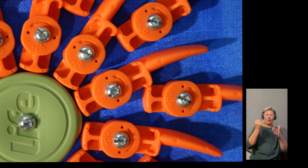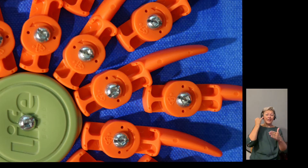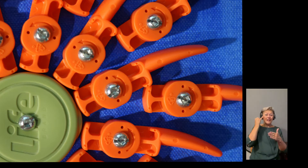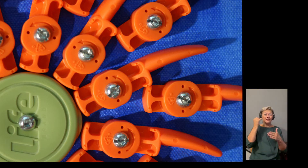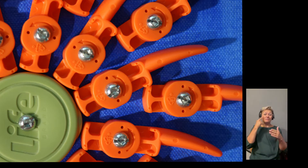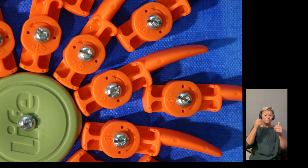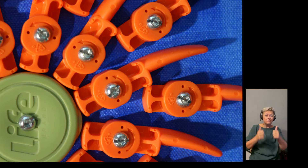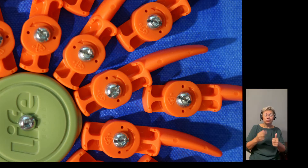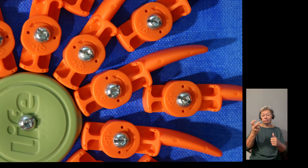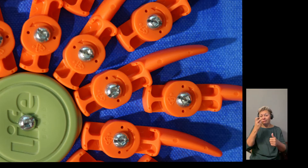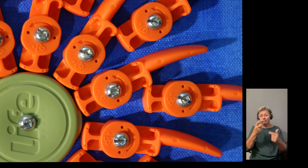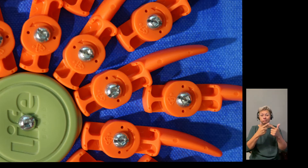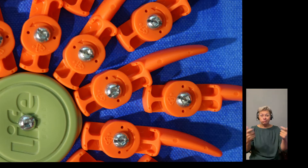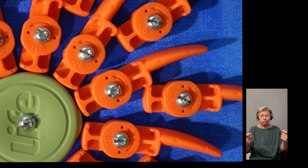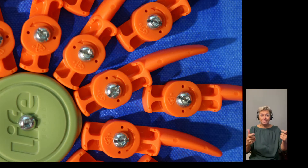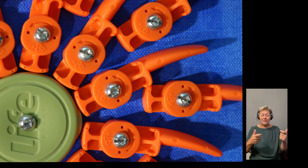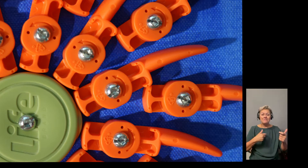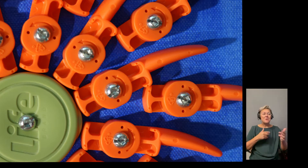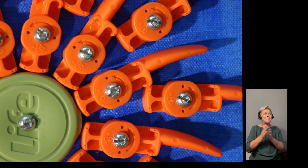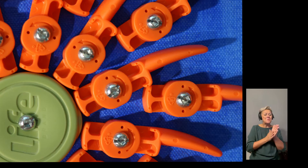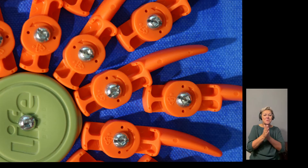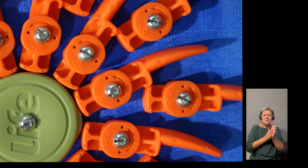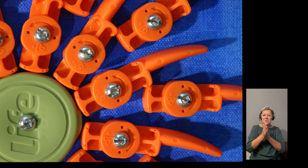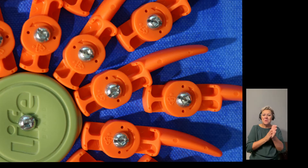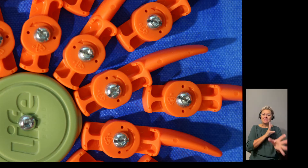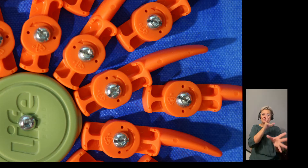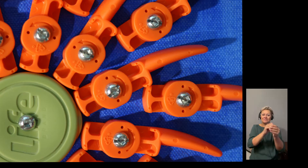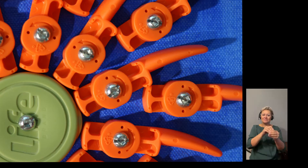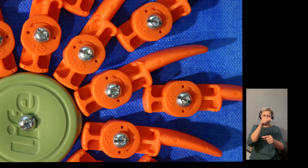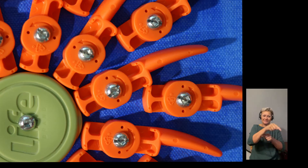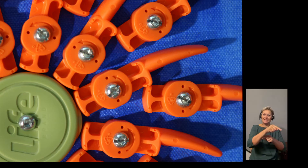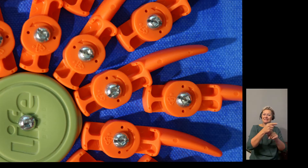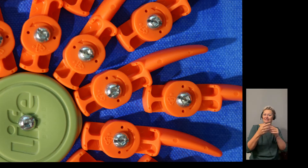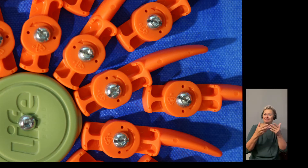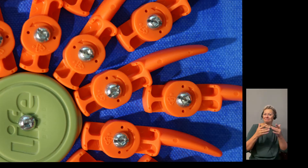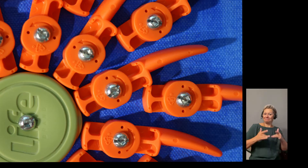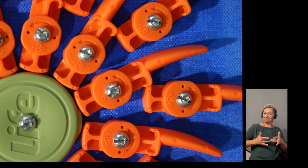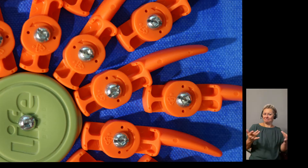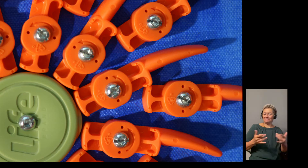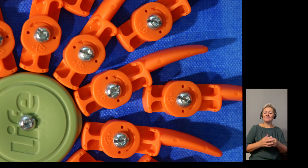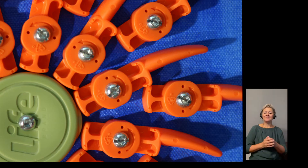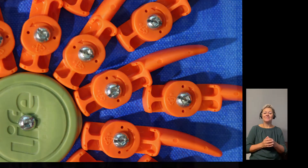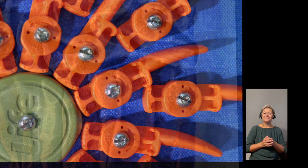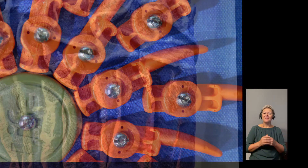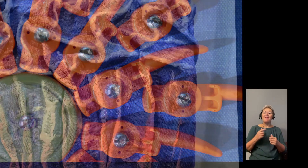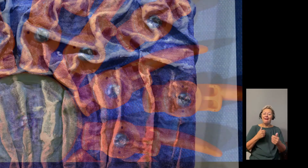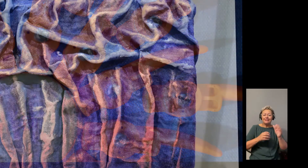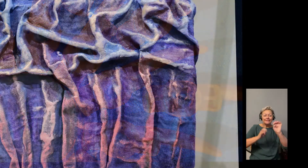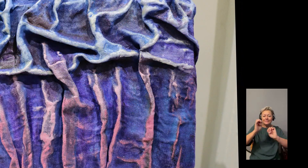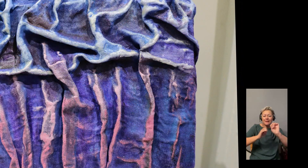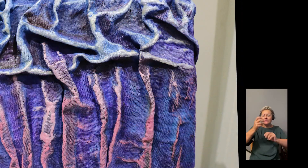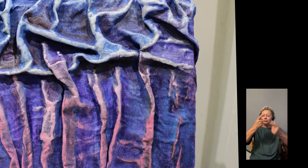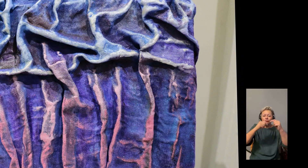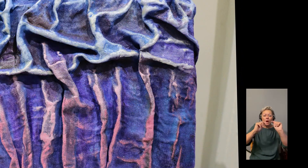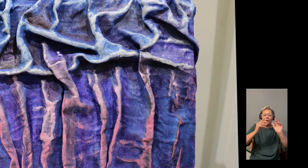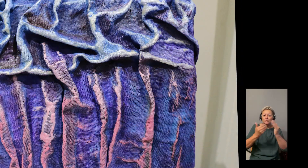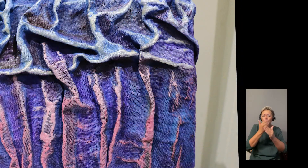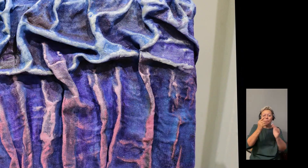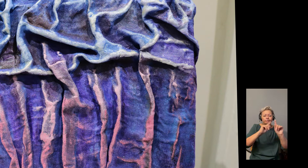about participating in this show. I took the opportunity to experiment and try new things. One piece is made